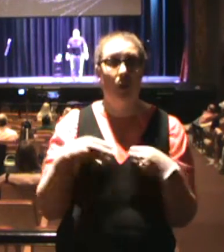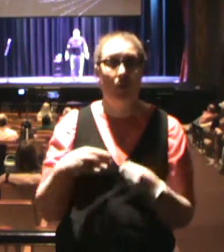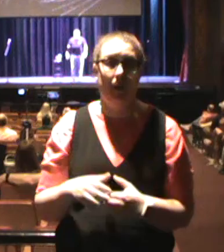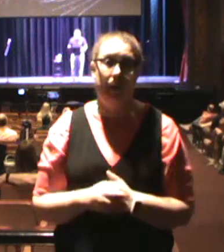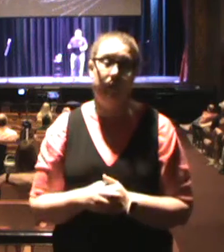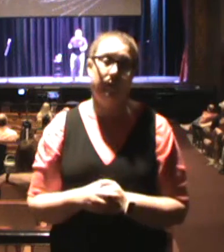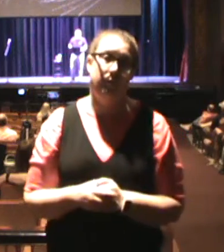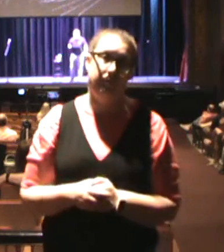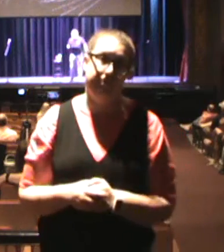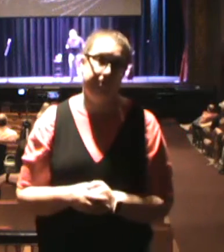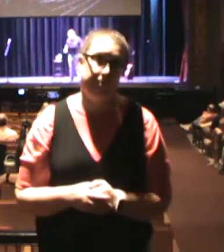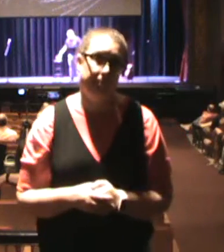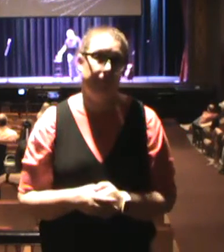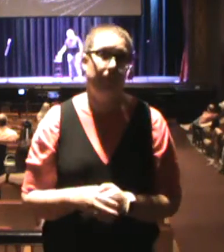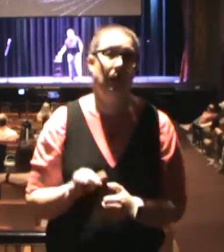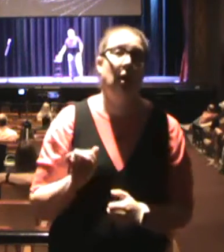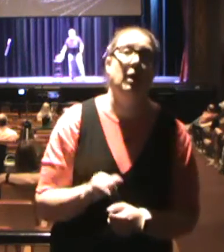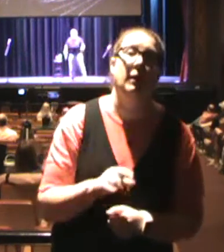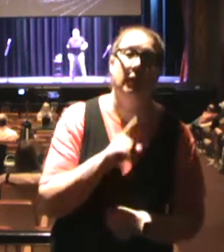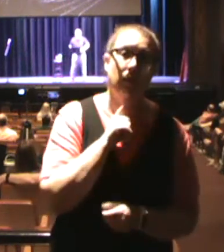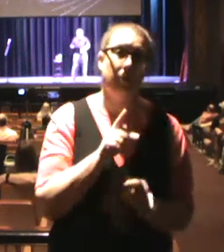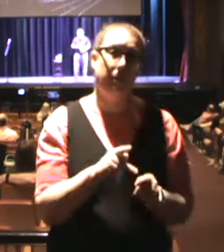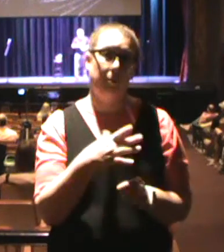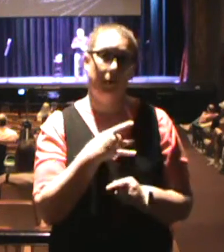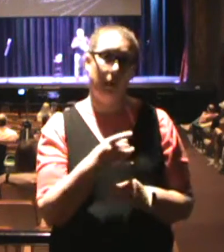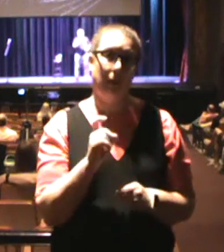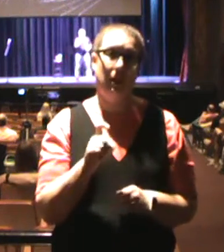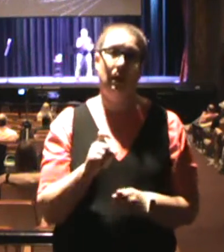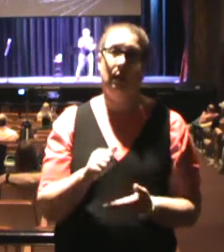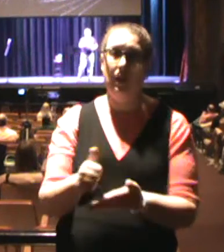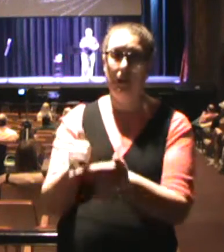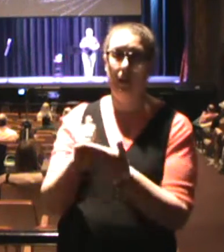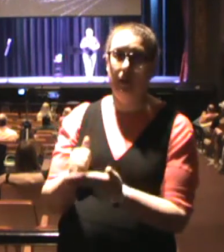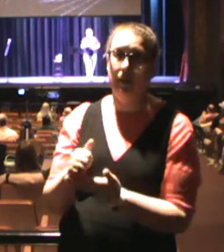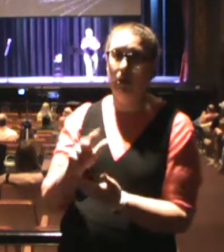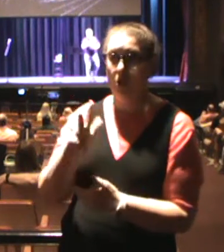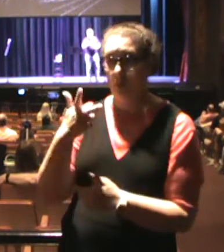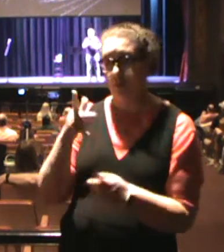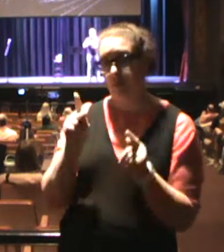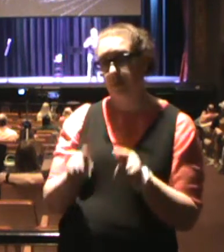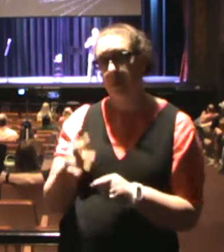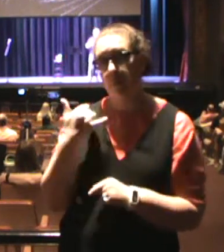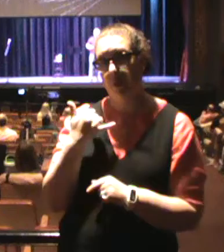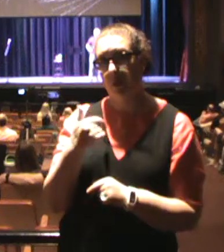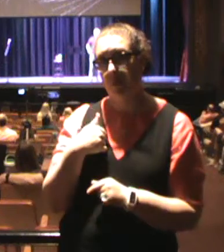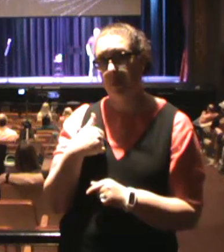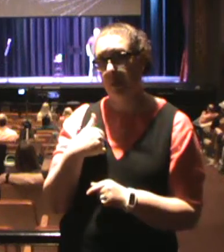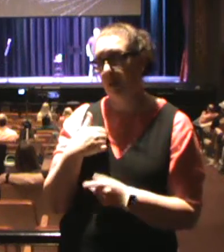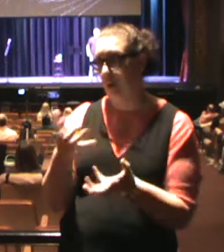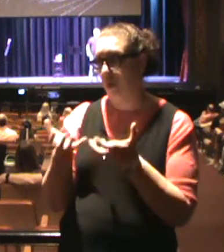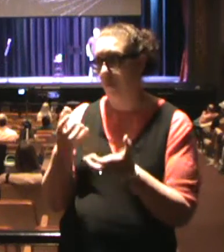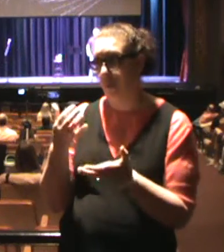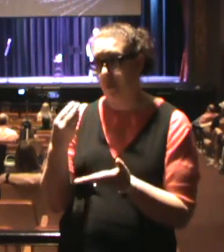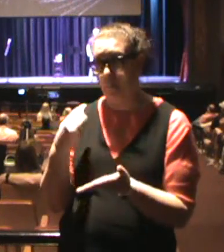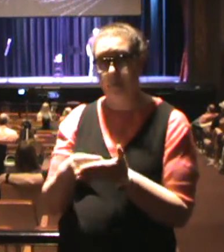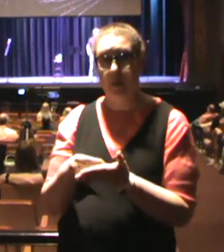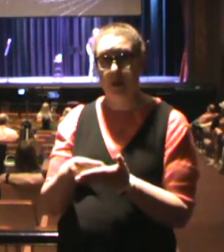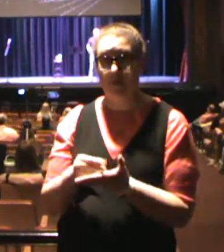that. And some people are like, well, I need help. The church can. I had 3 calls this week, people just demanding money from the